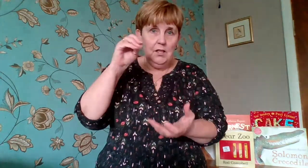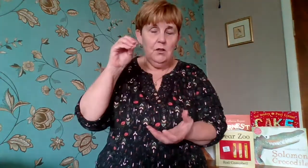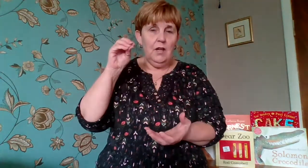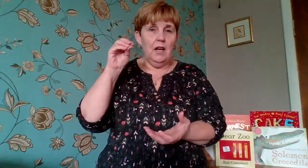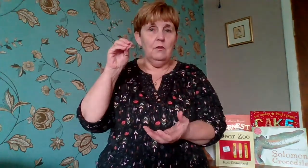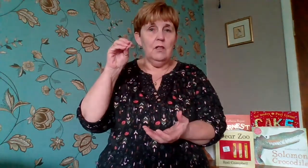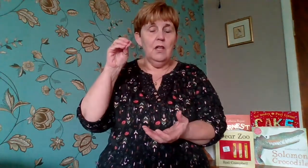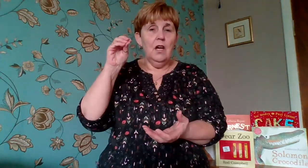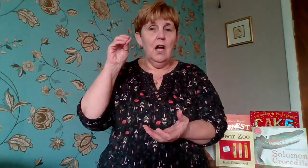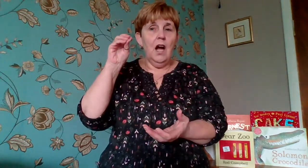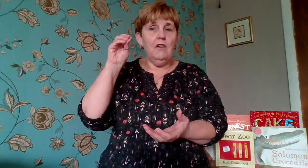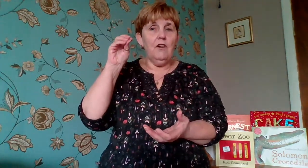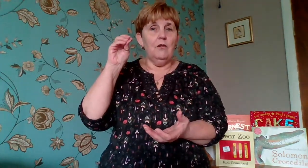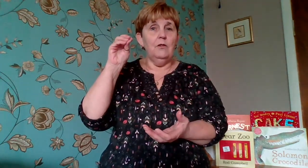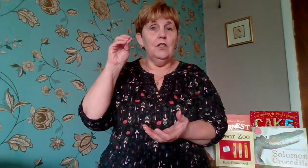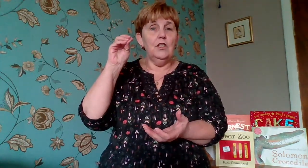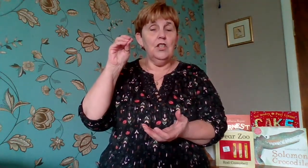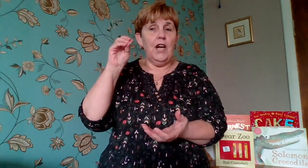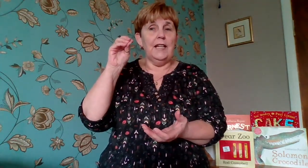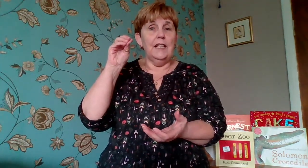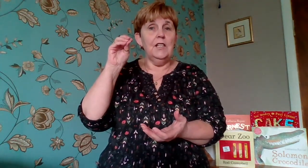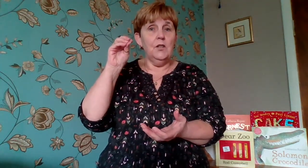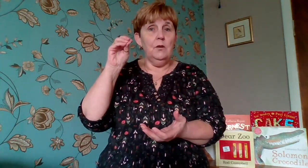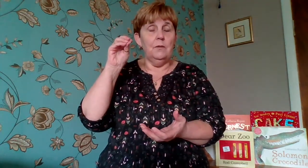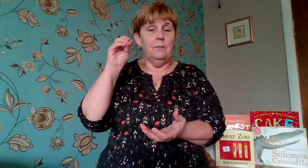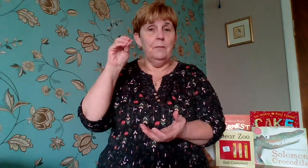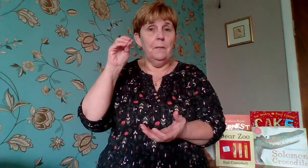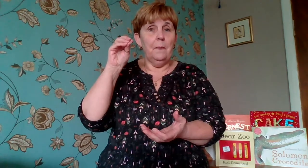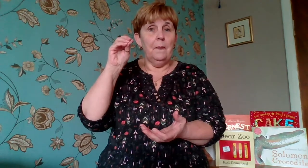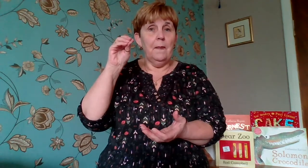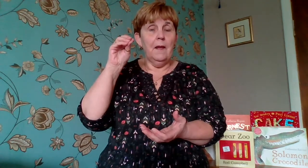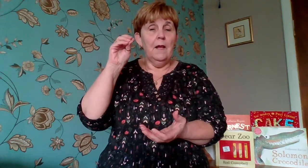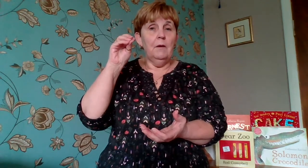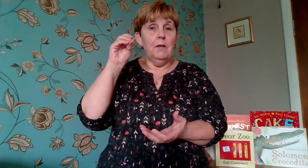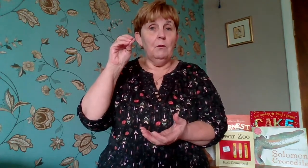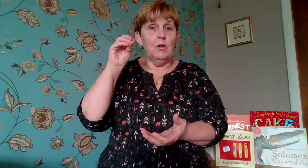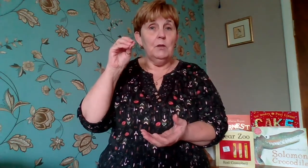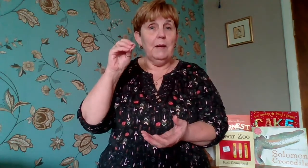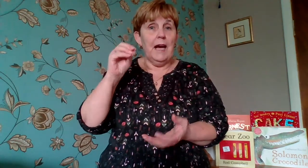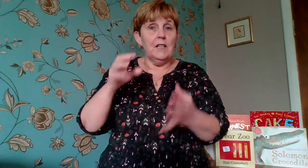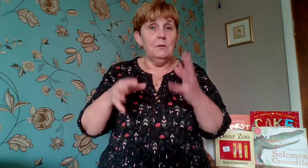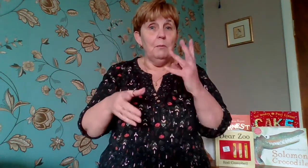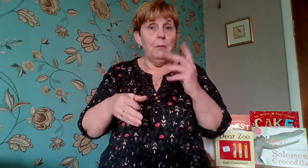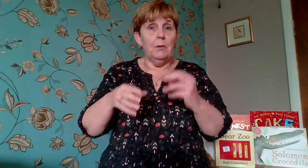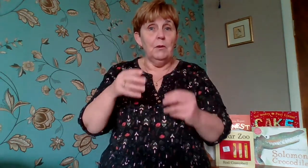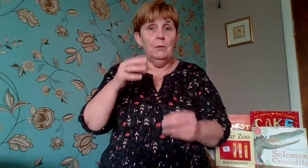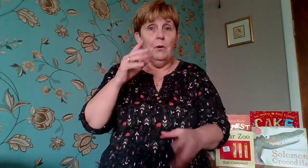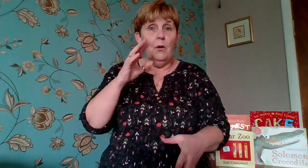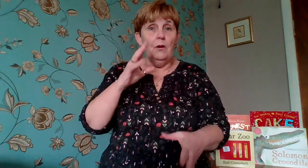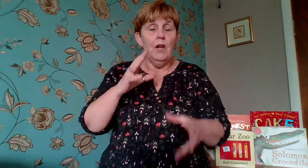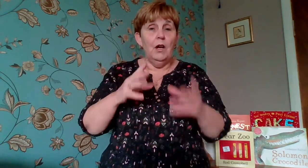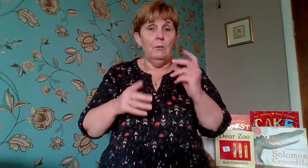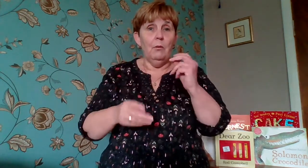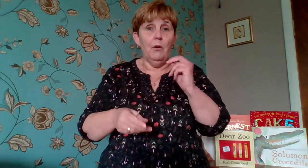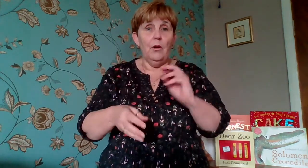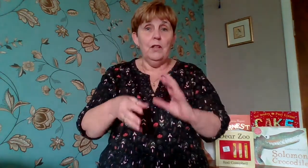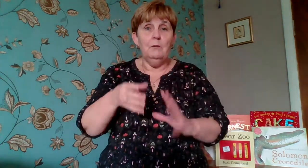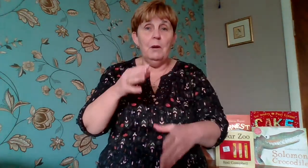took out a round, shiny stone. When the water began to bubble and boil and boil and bubble